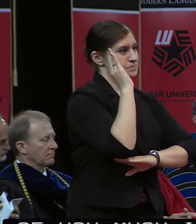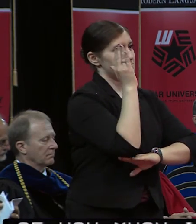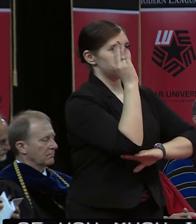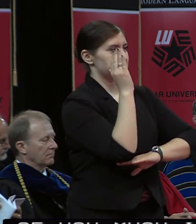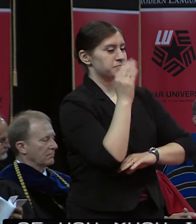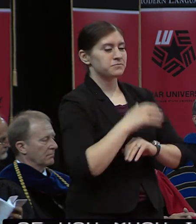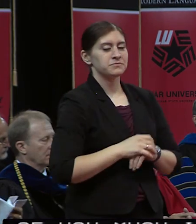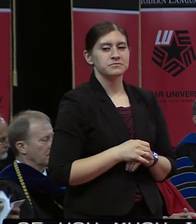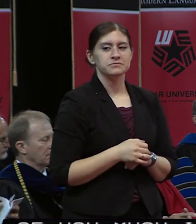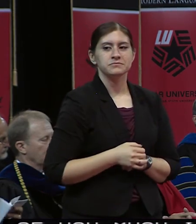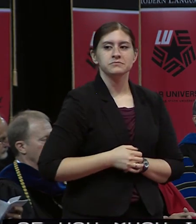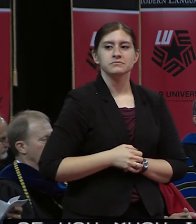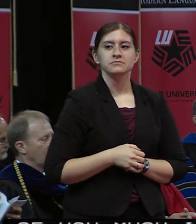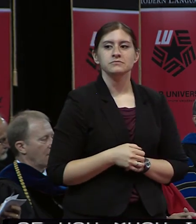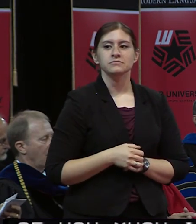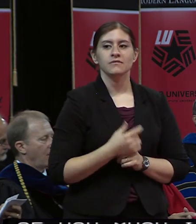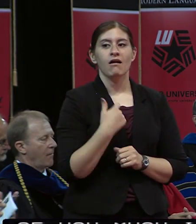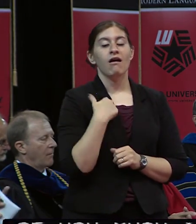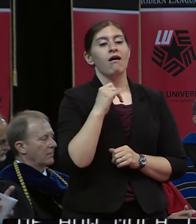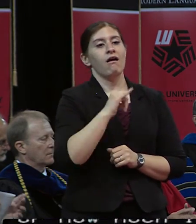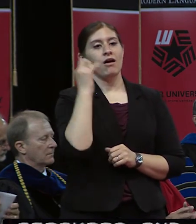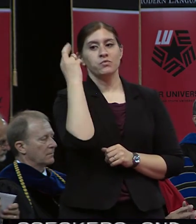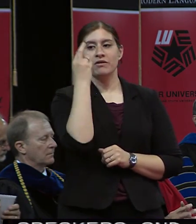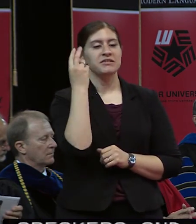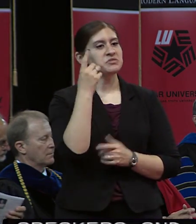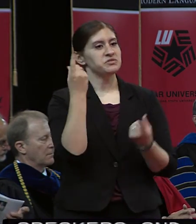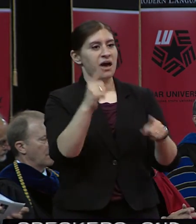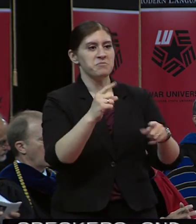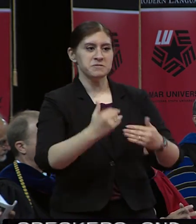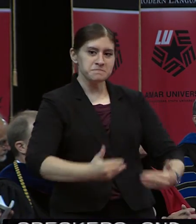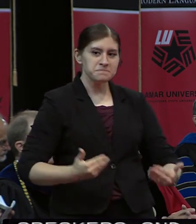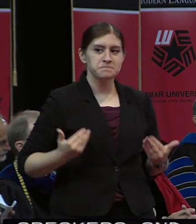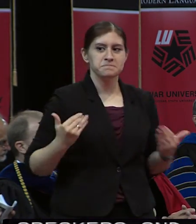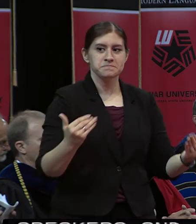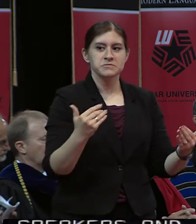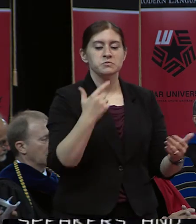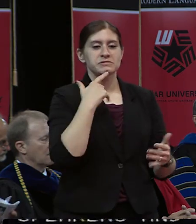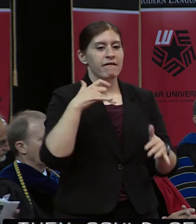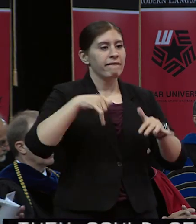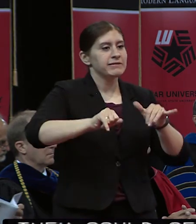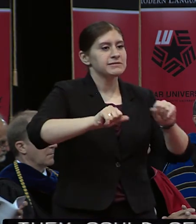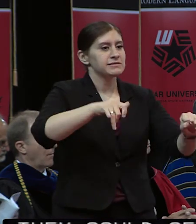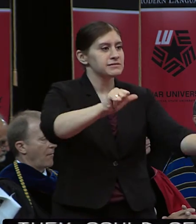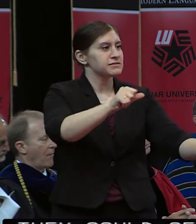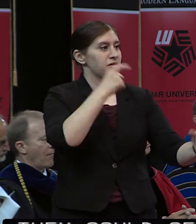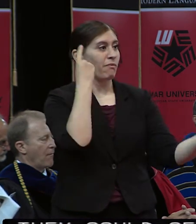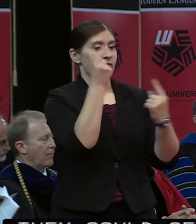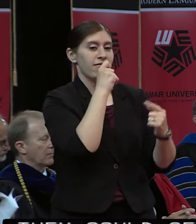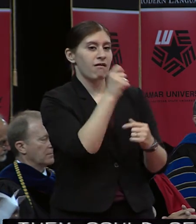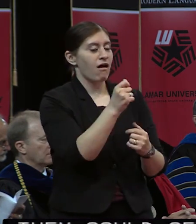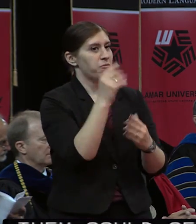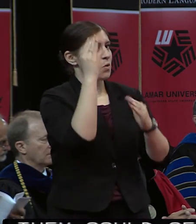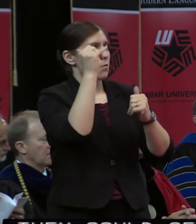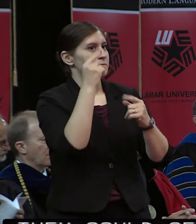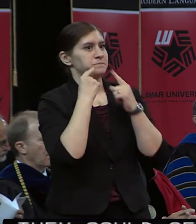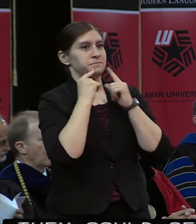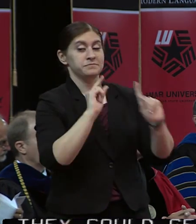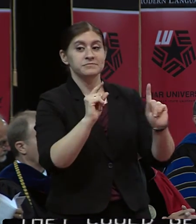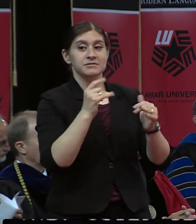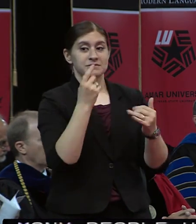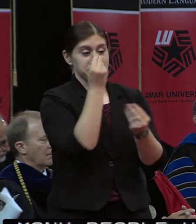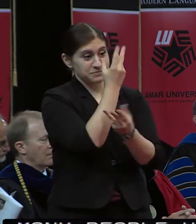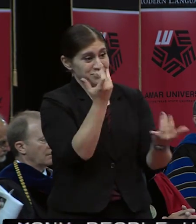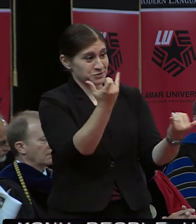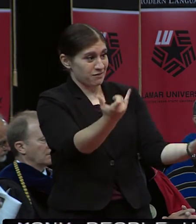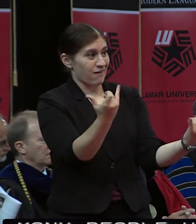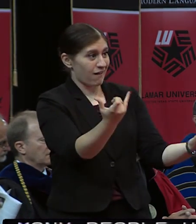their message. Then I realized they just did it. They just started saying yes without thinking, and they hoped for the best. I'm telling you today,